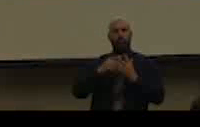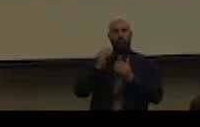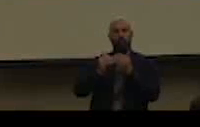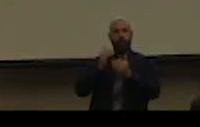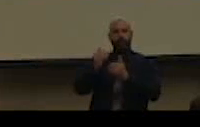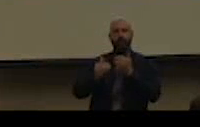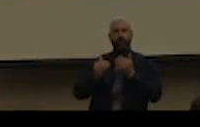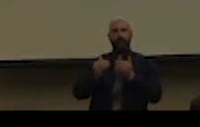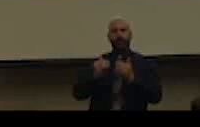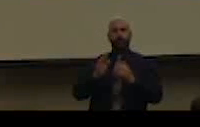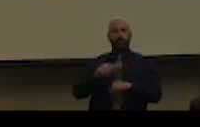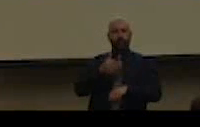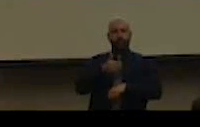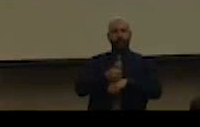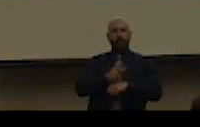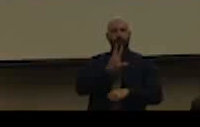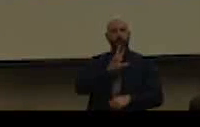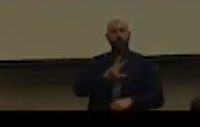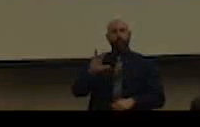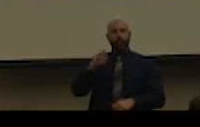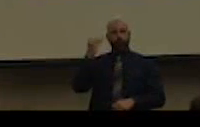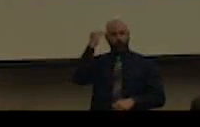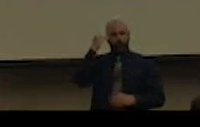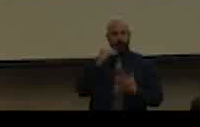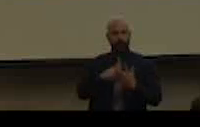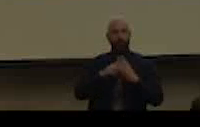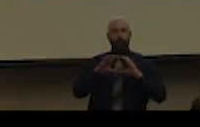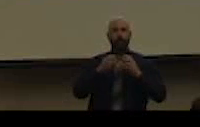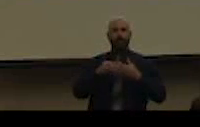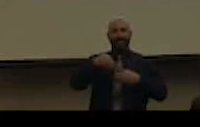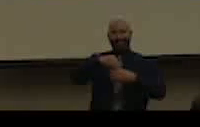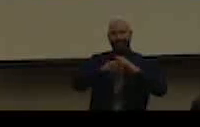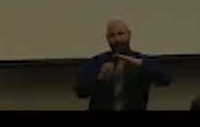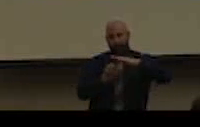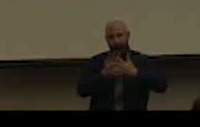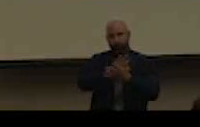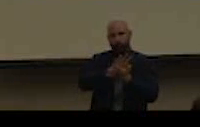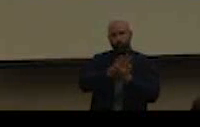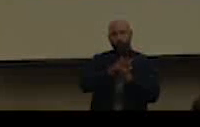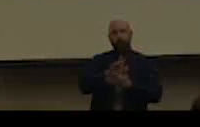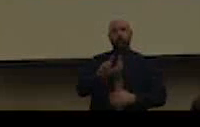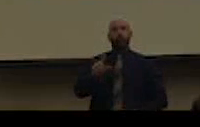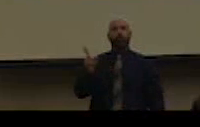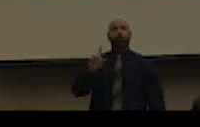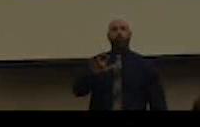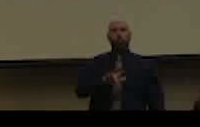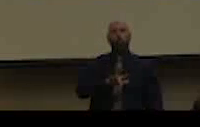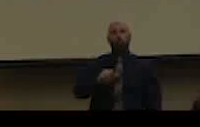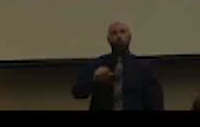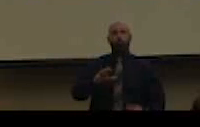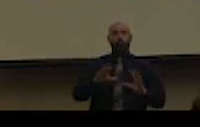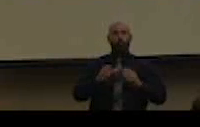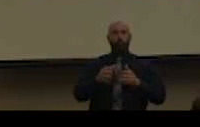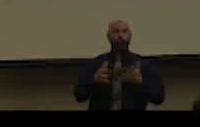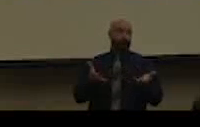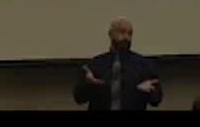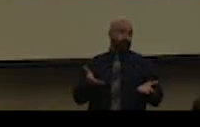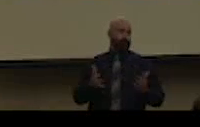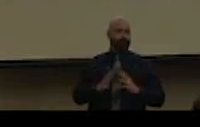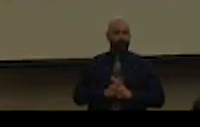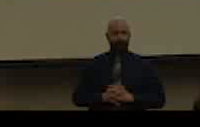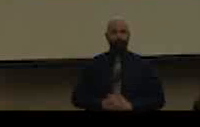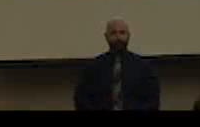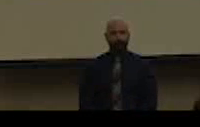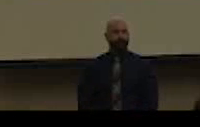Head Start classroom in the elementary school where they had an empty room. And so